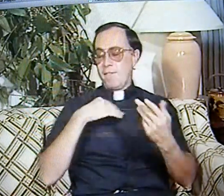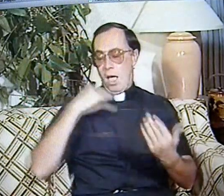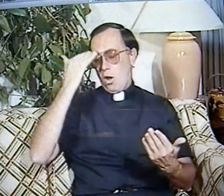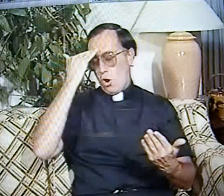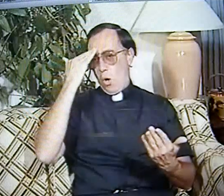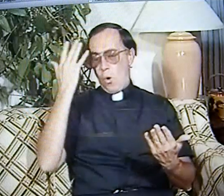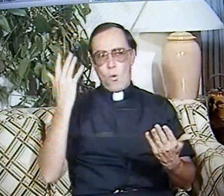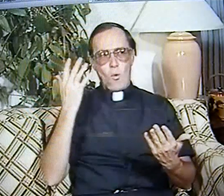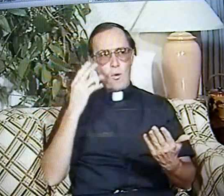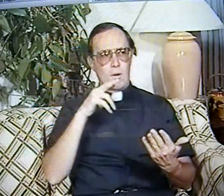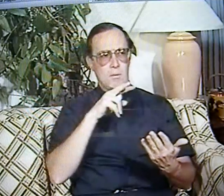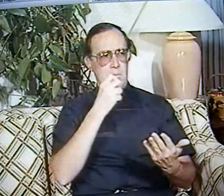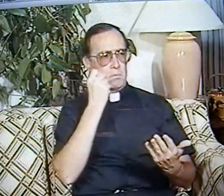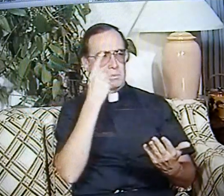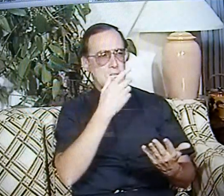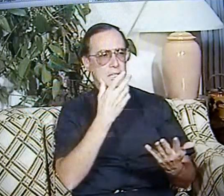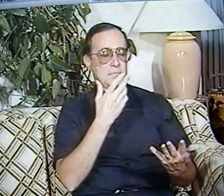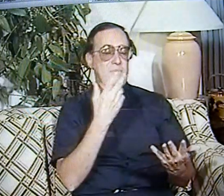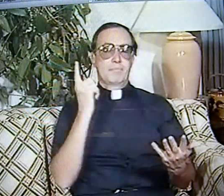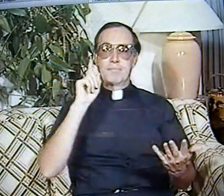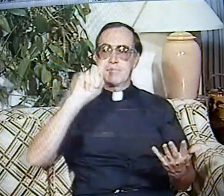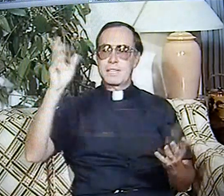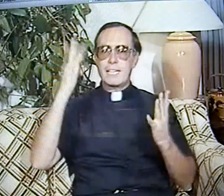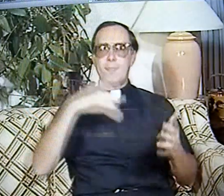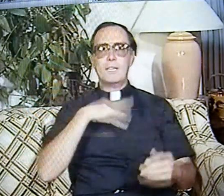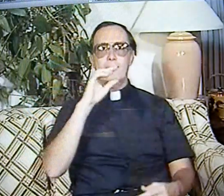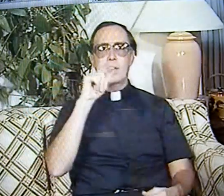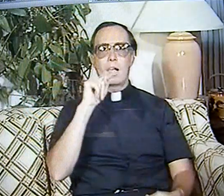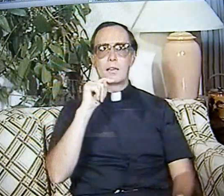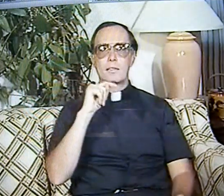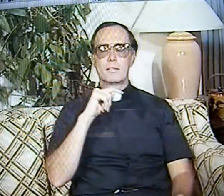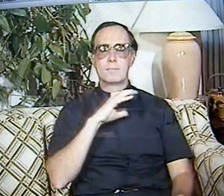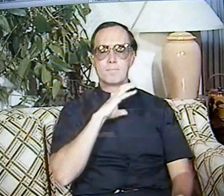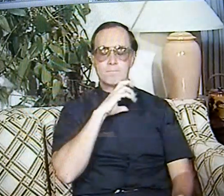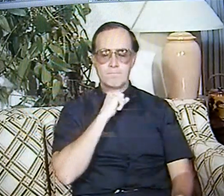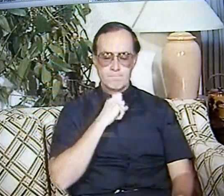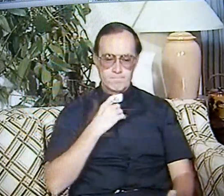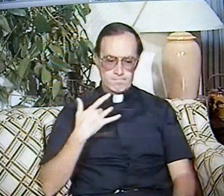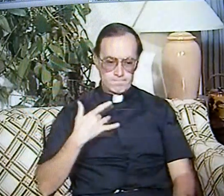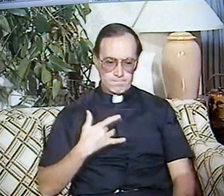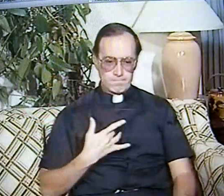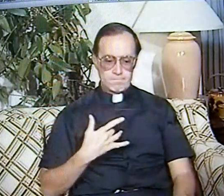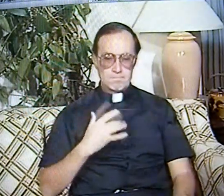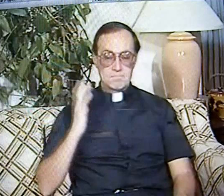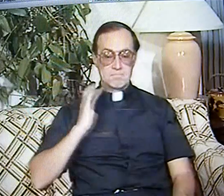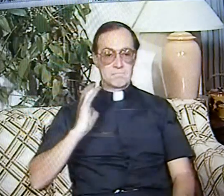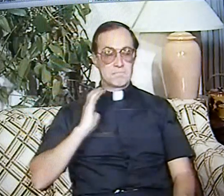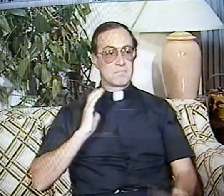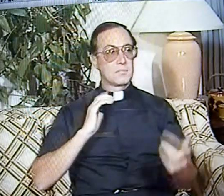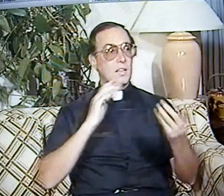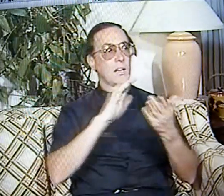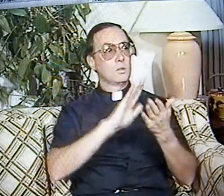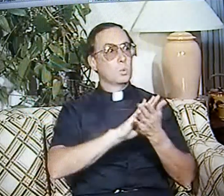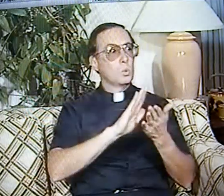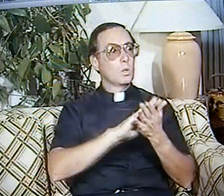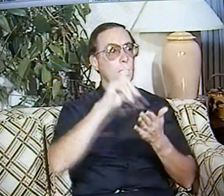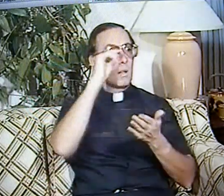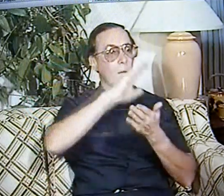so thrown back that I just stopped talking. So he left, and I felt so